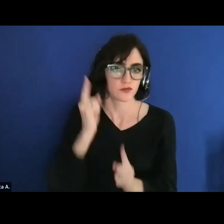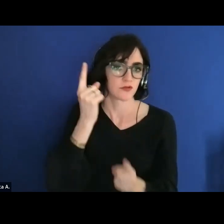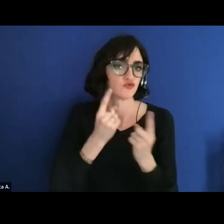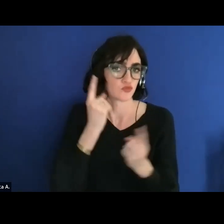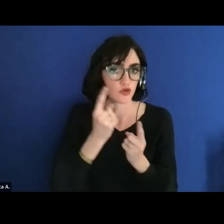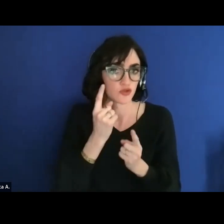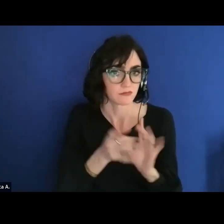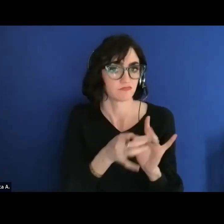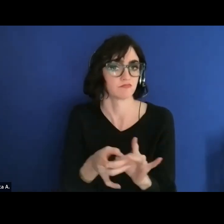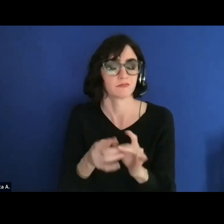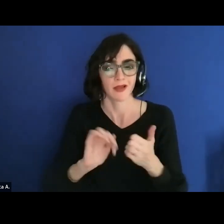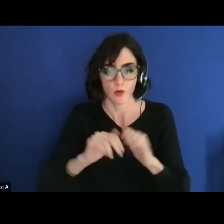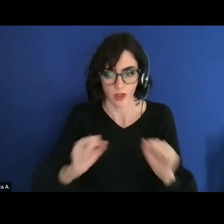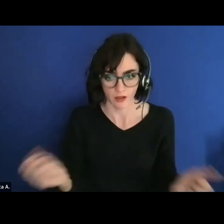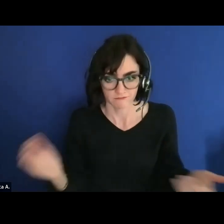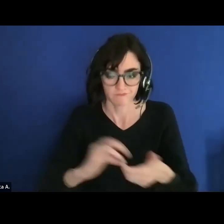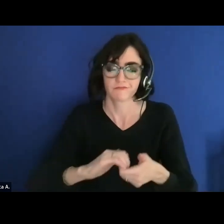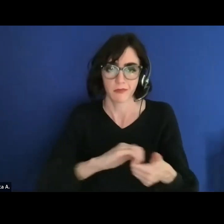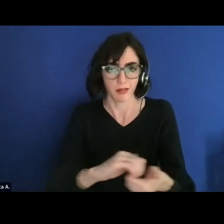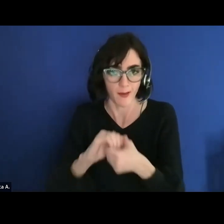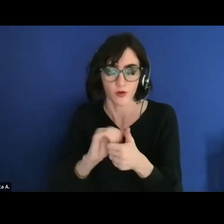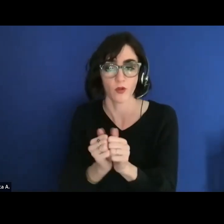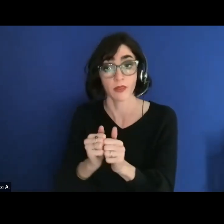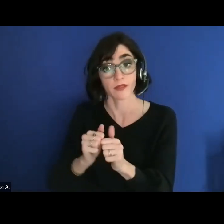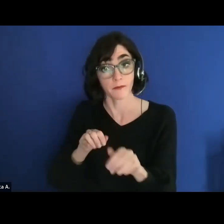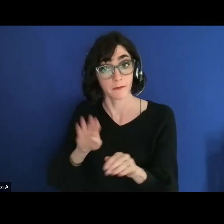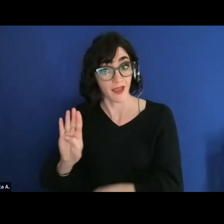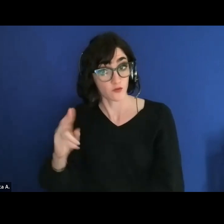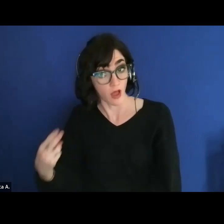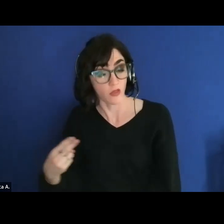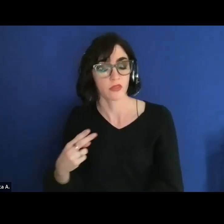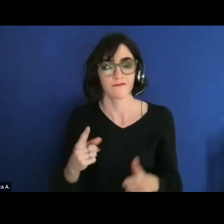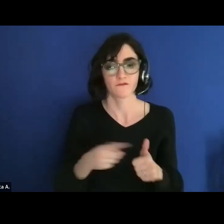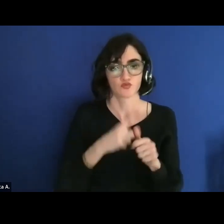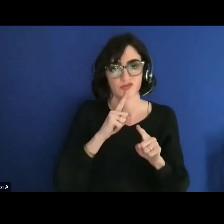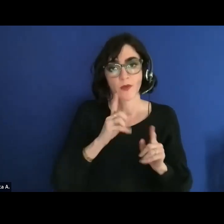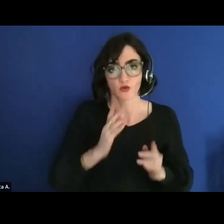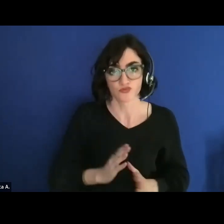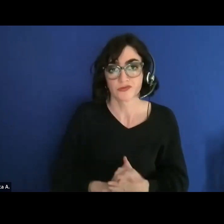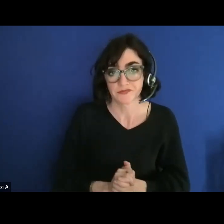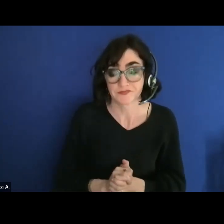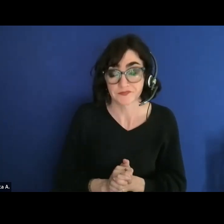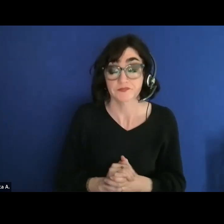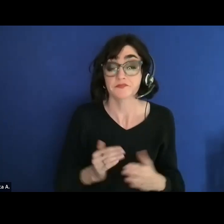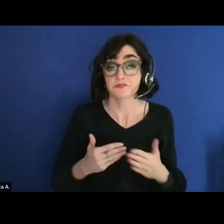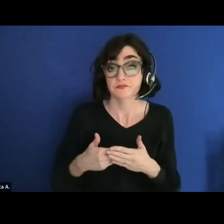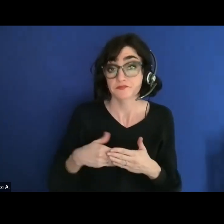considerations related to collaboration between behavioral health and first responders. And then we want to spend a little time